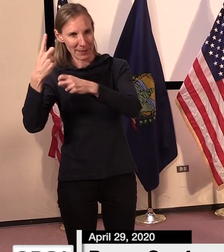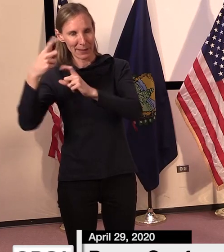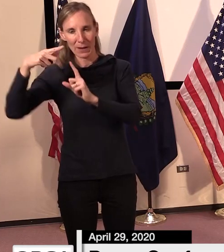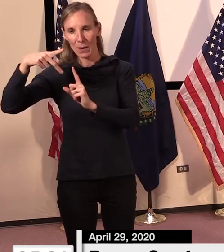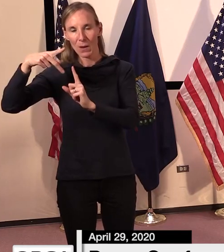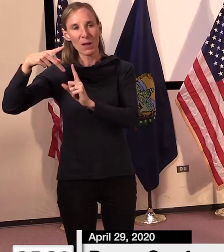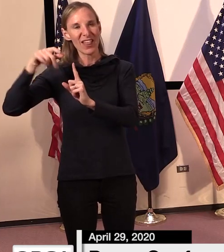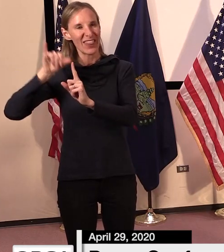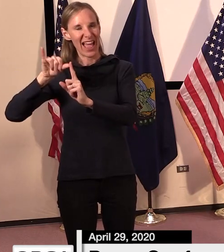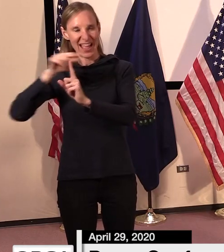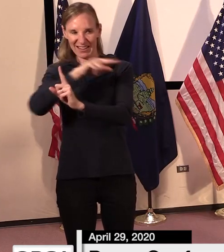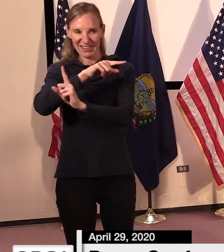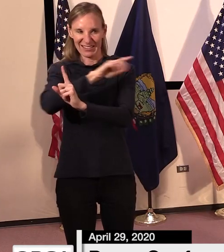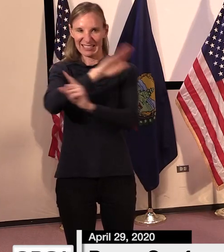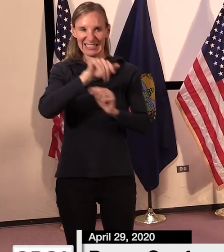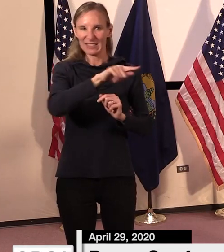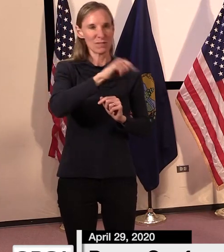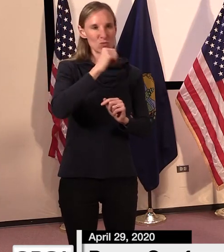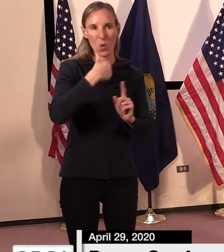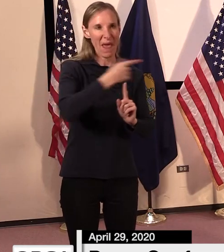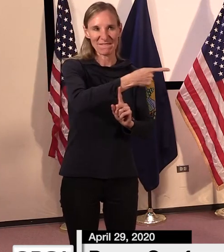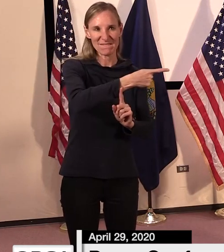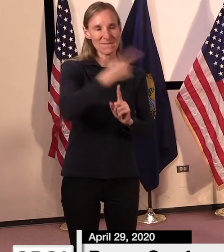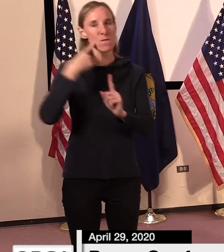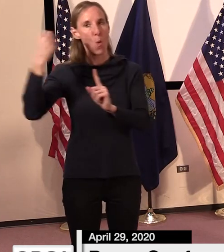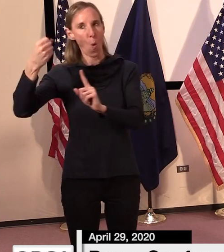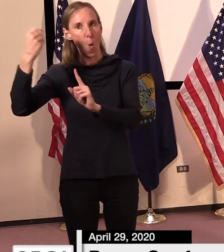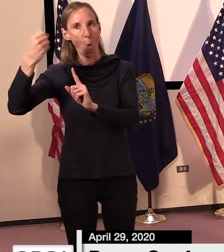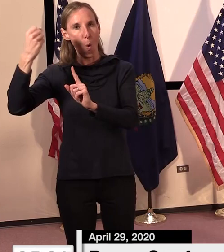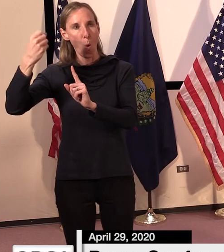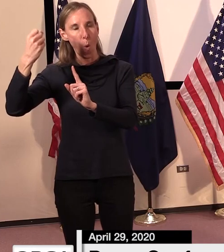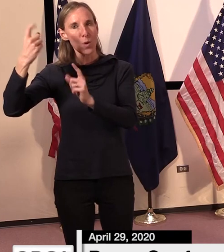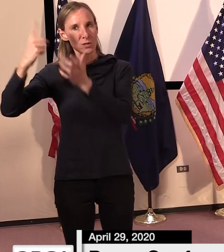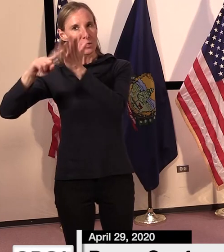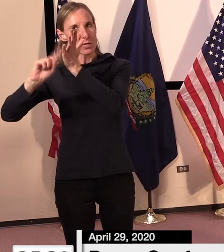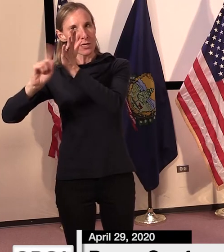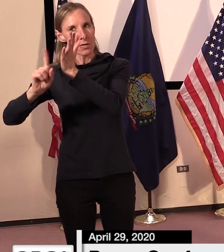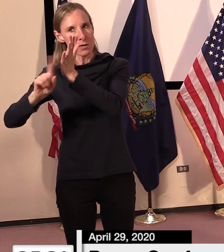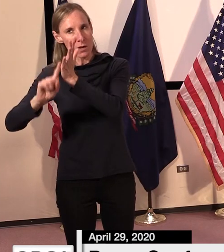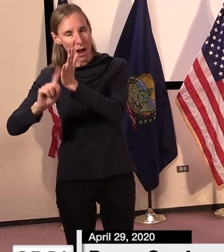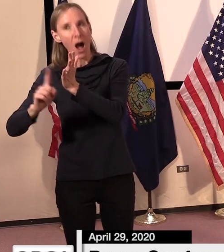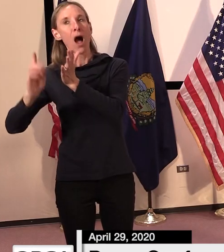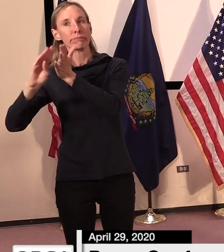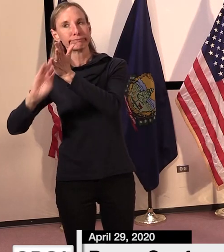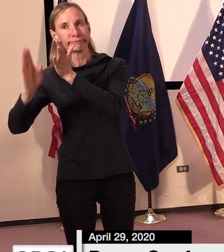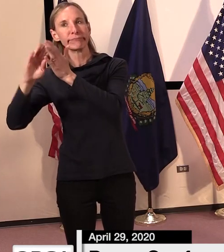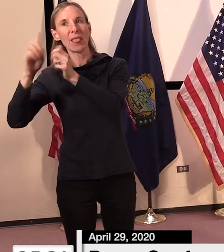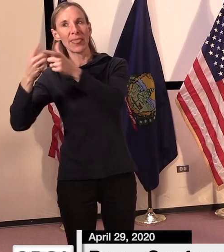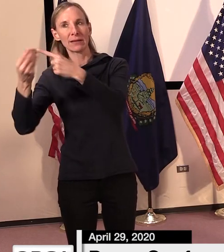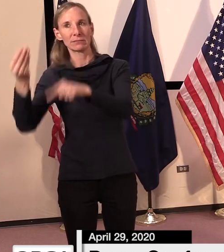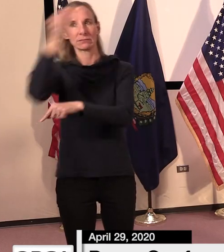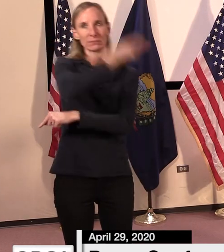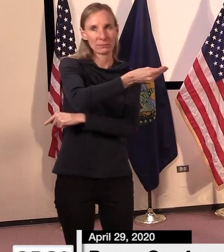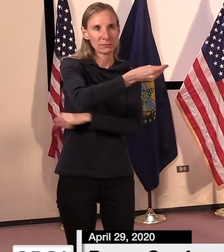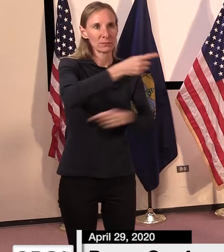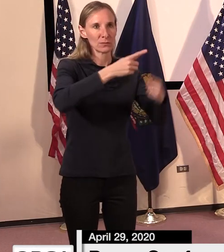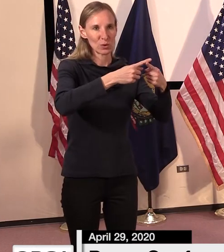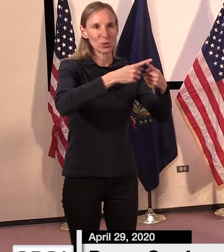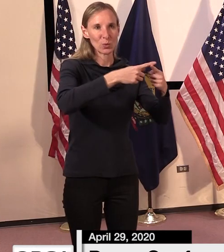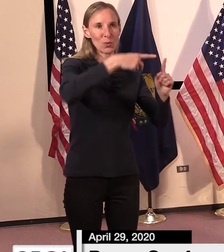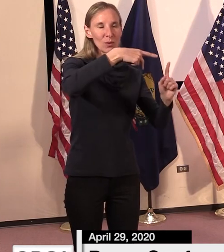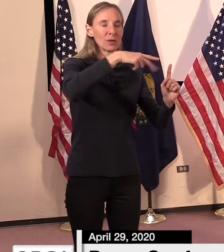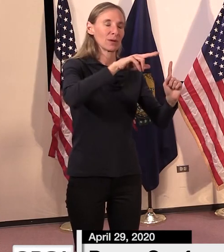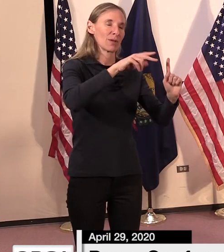their claim because it's been held up. Many of those have been resolved. Or it could be that they had already filed for a week, and